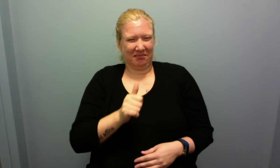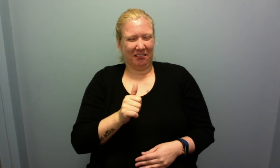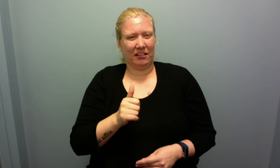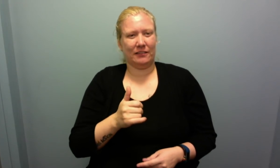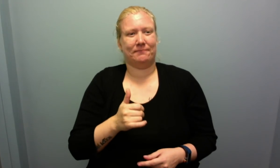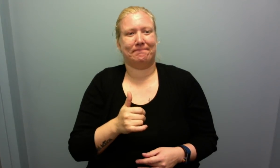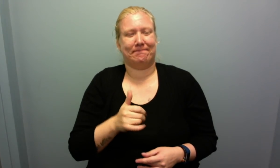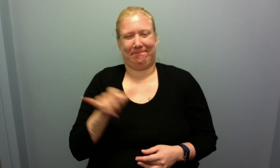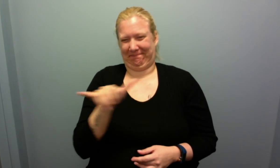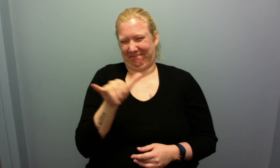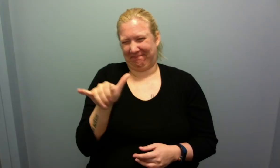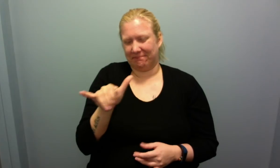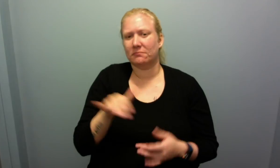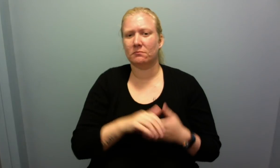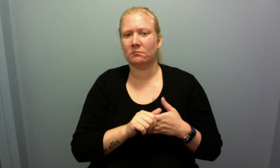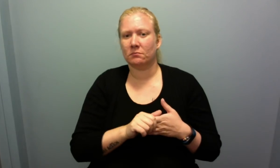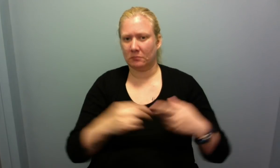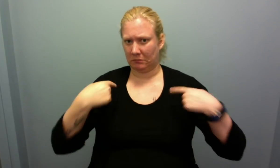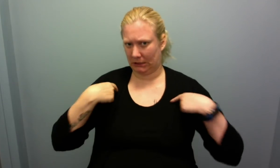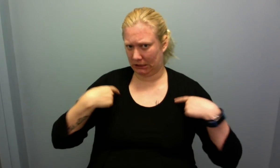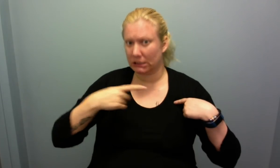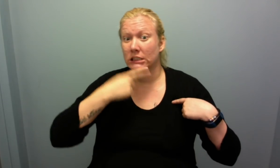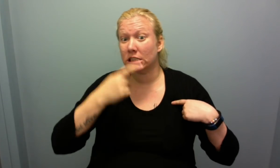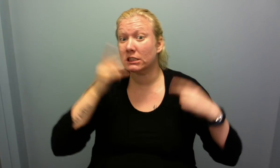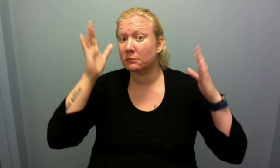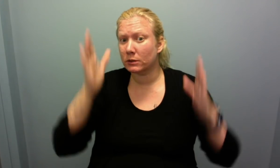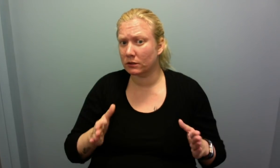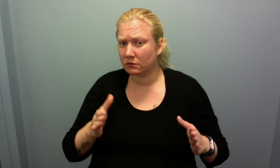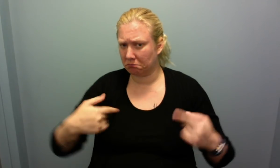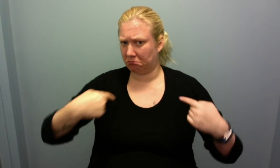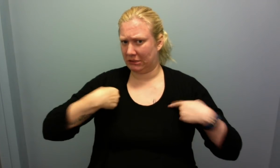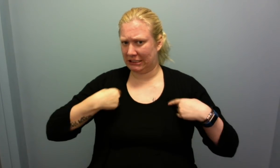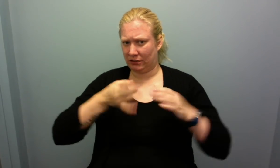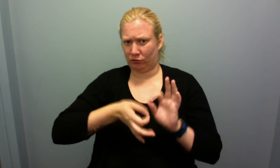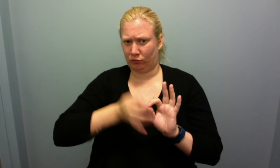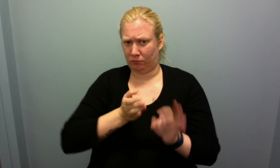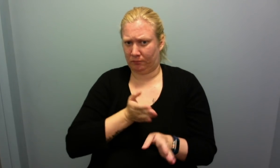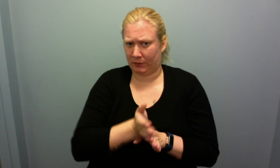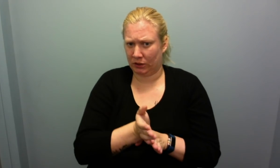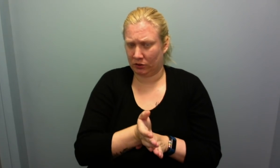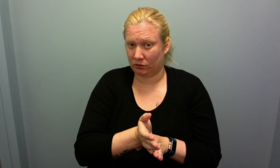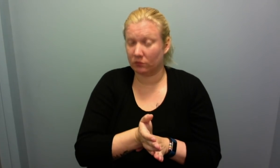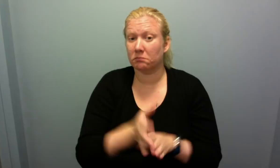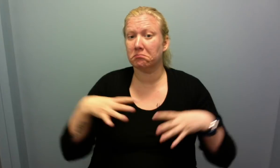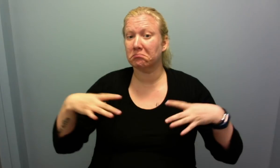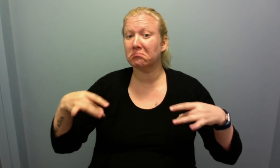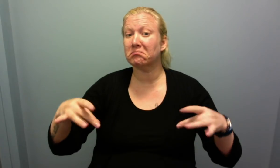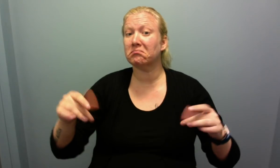ASL all day long, but we're not going to understand the deaf perspective. Take,